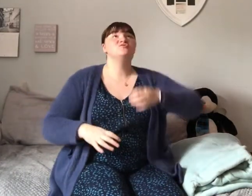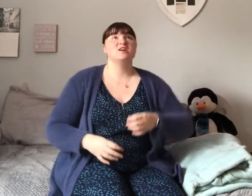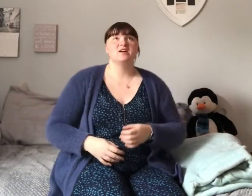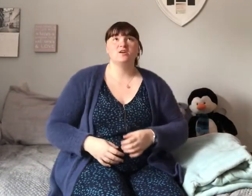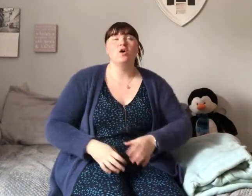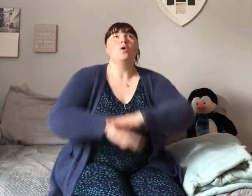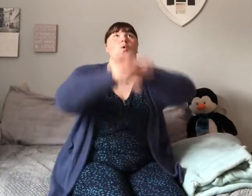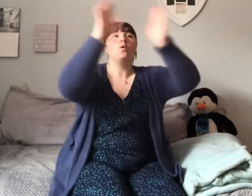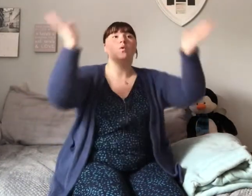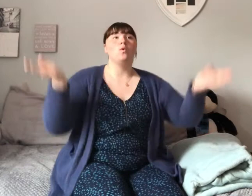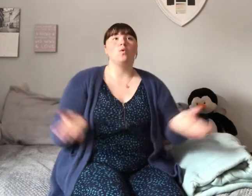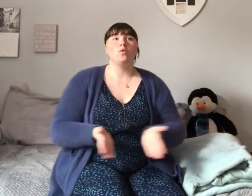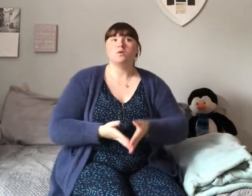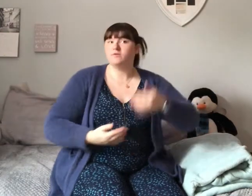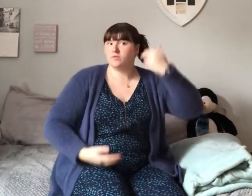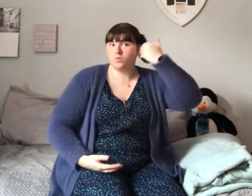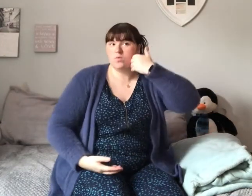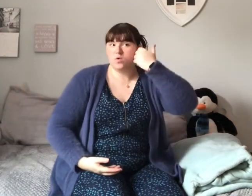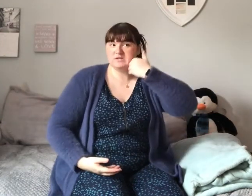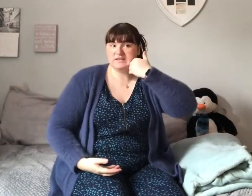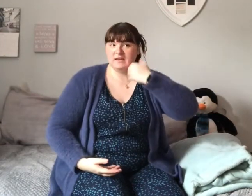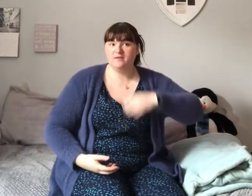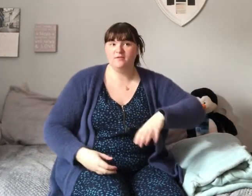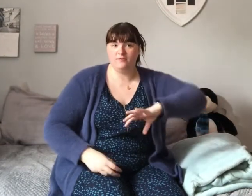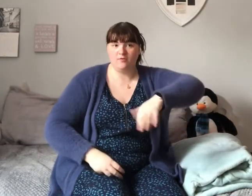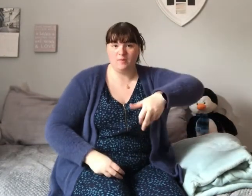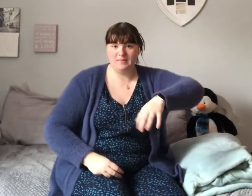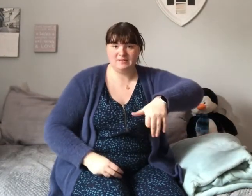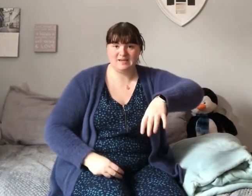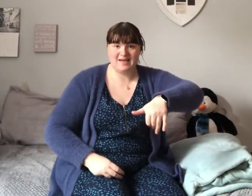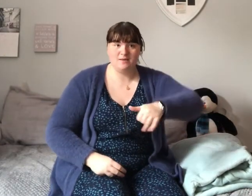drunk all of the water from the taps.